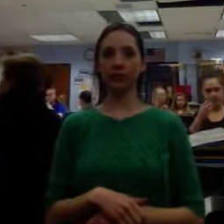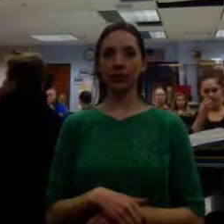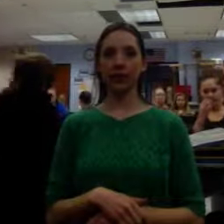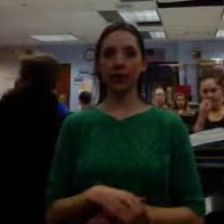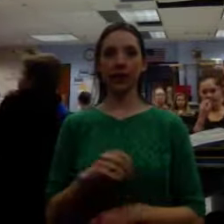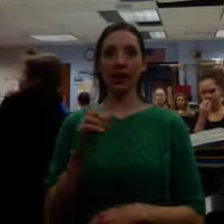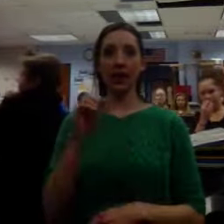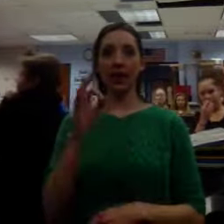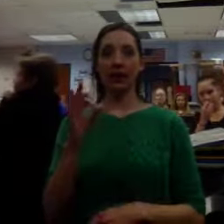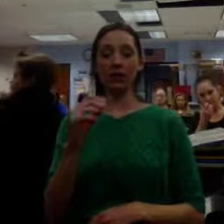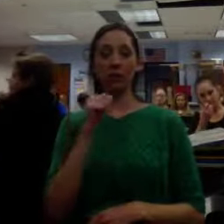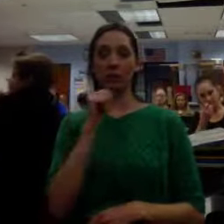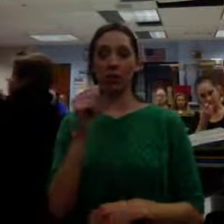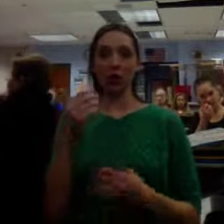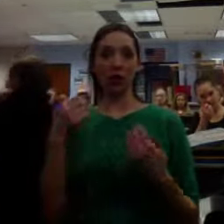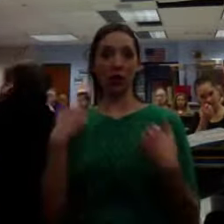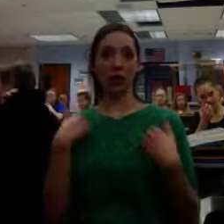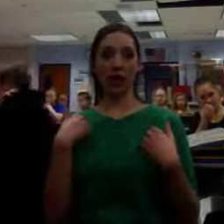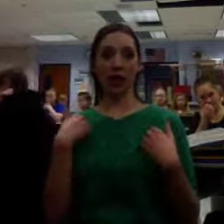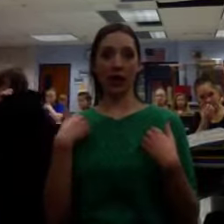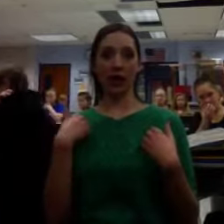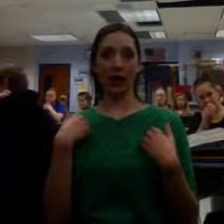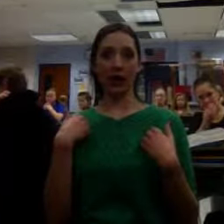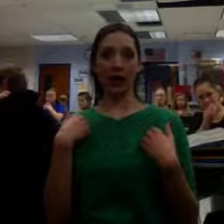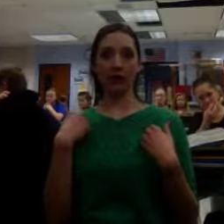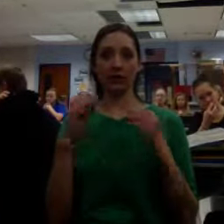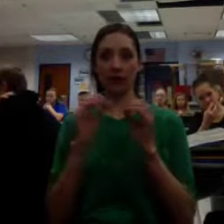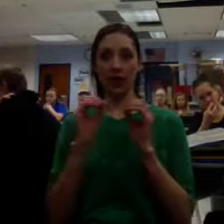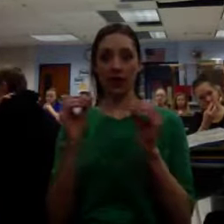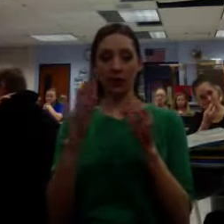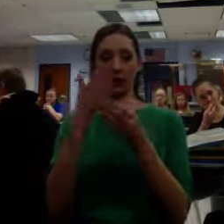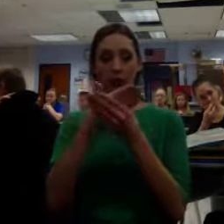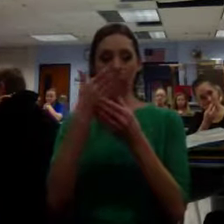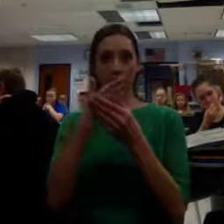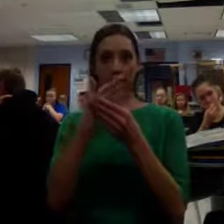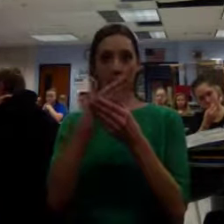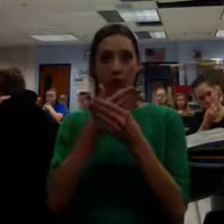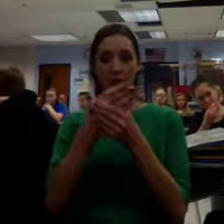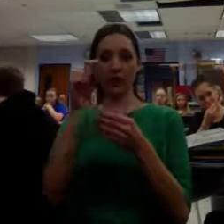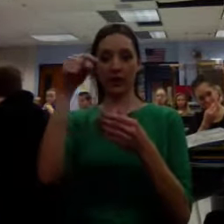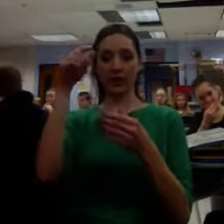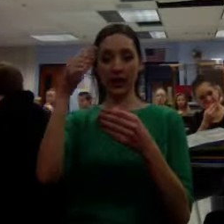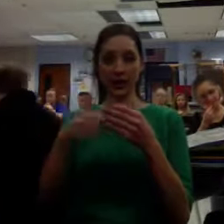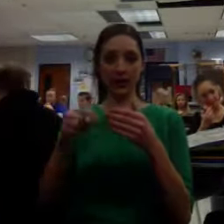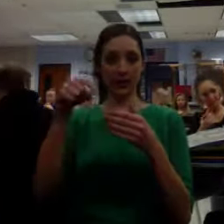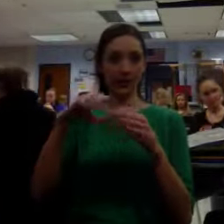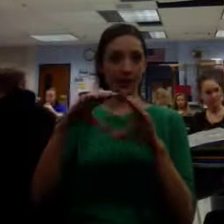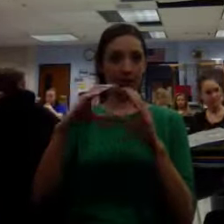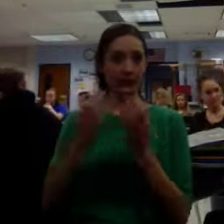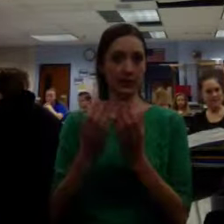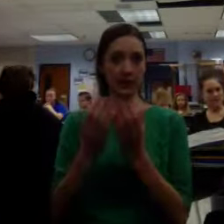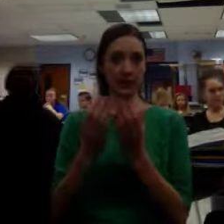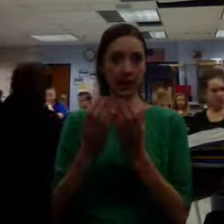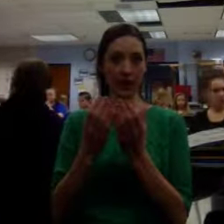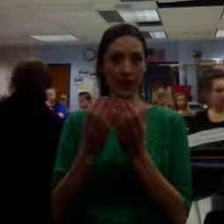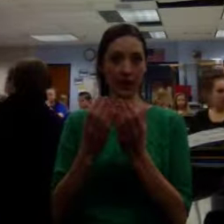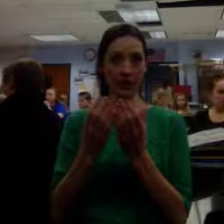file folder by the end of this class for preschool, leave it out there because we're going to be really